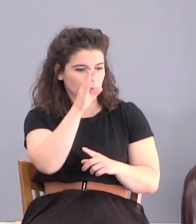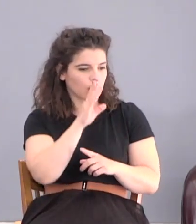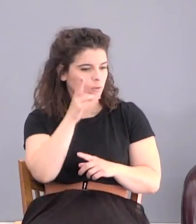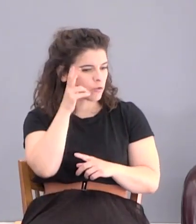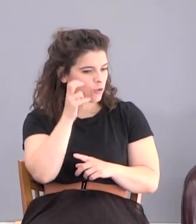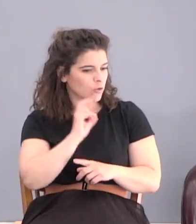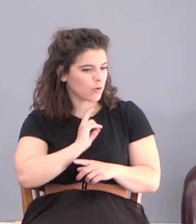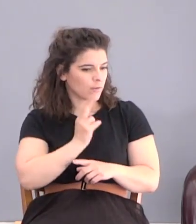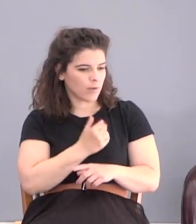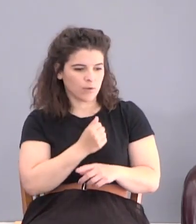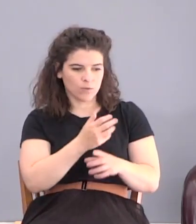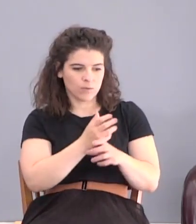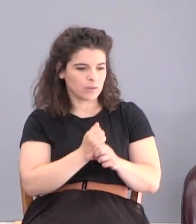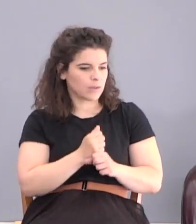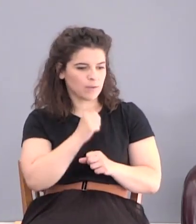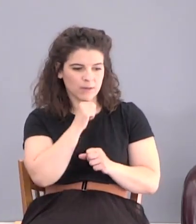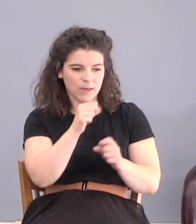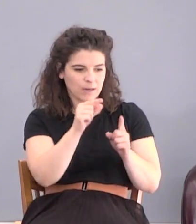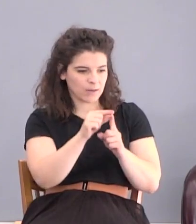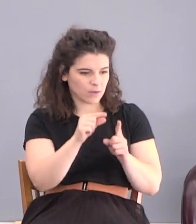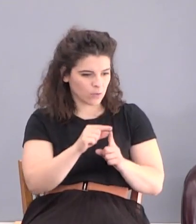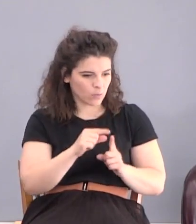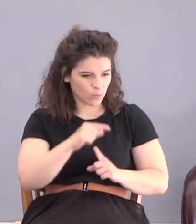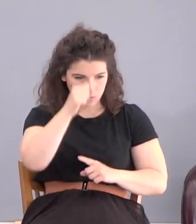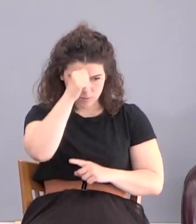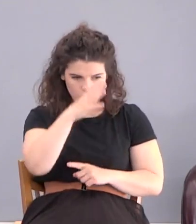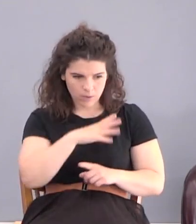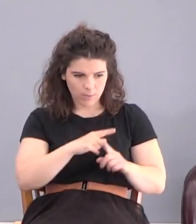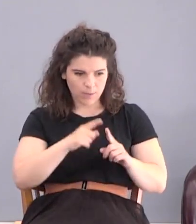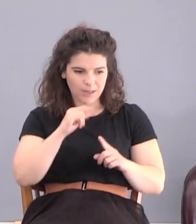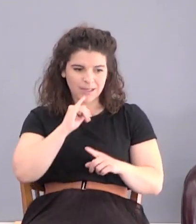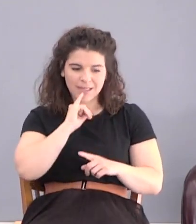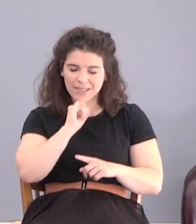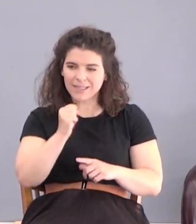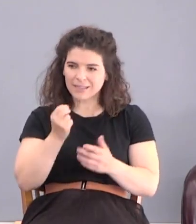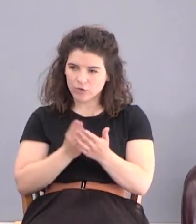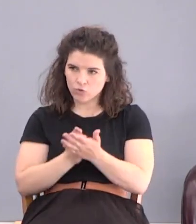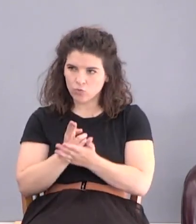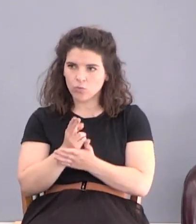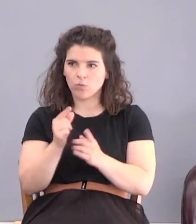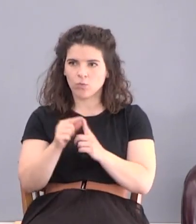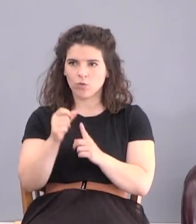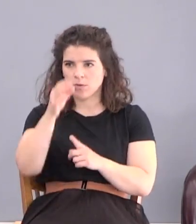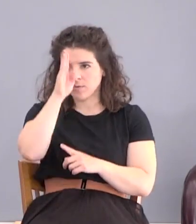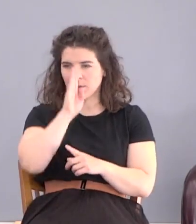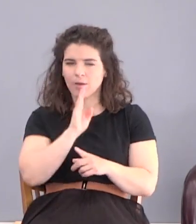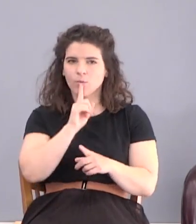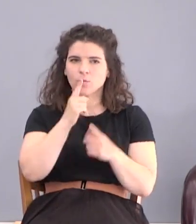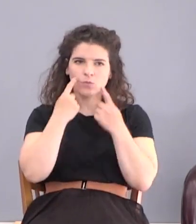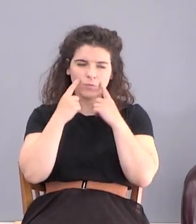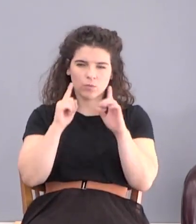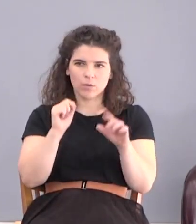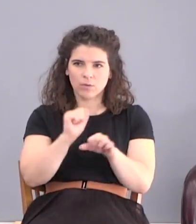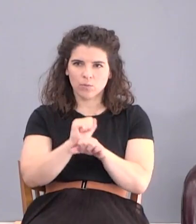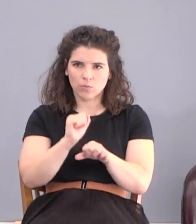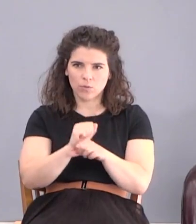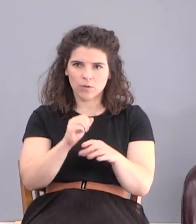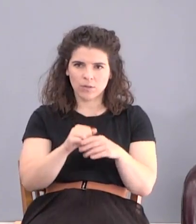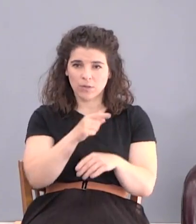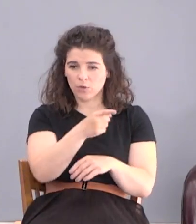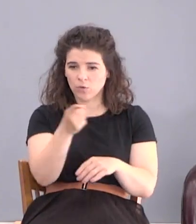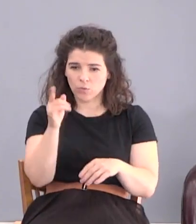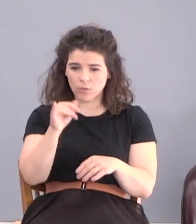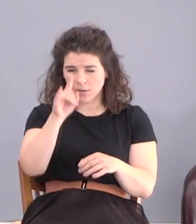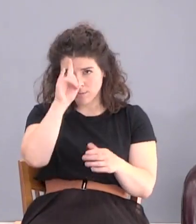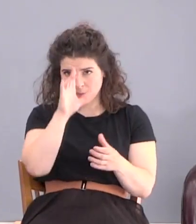heard of us, ye received it not as the word of men, but as it is in truth, the word of God, which effectually worketh also in you that